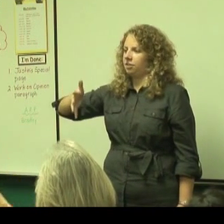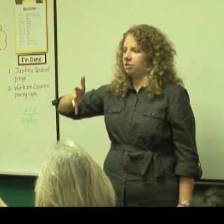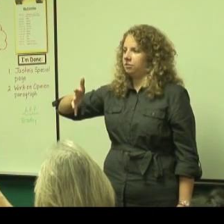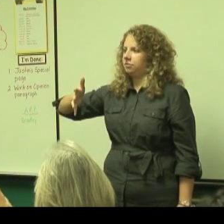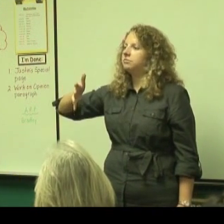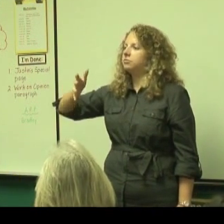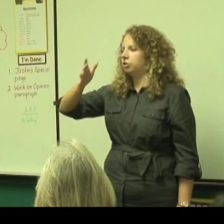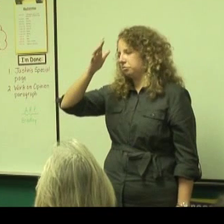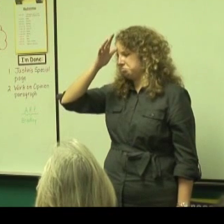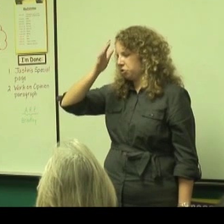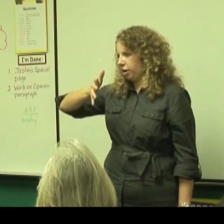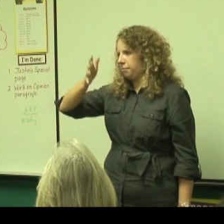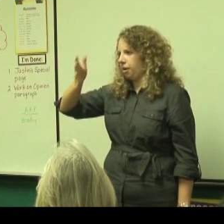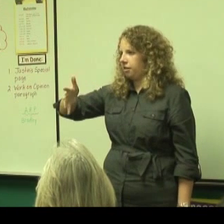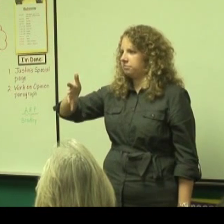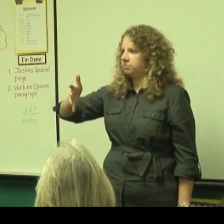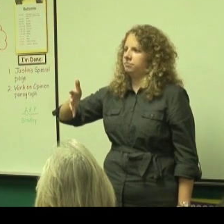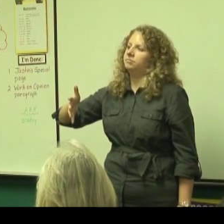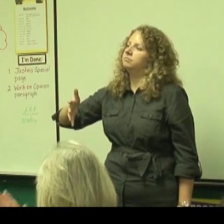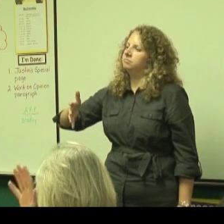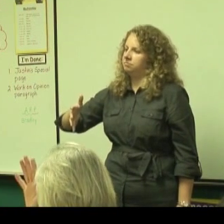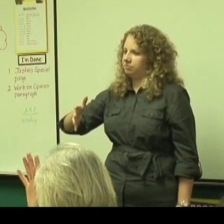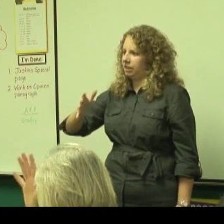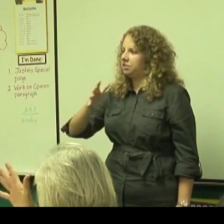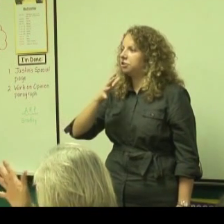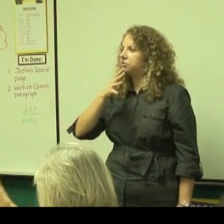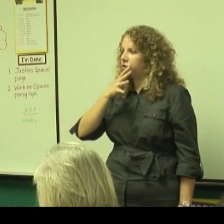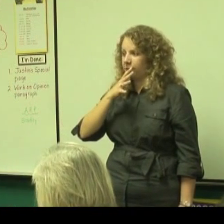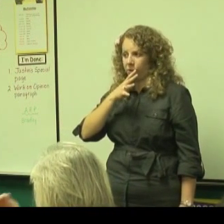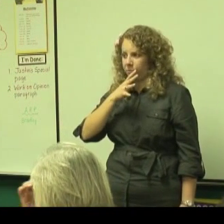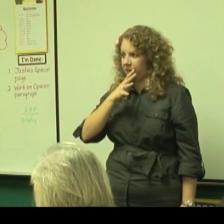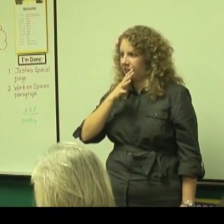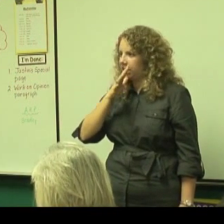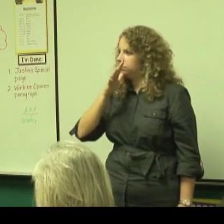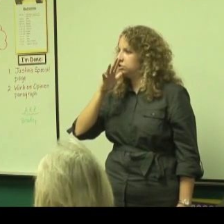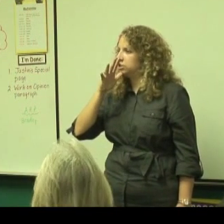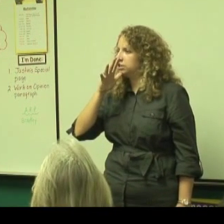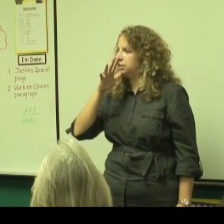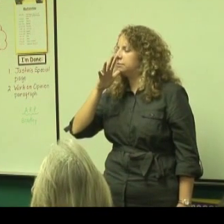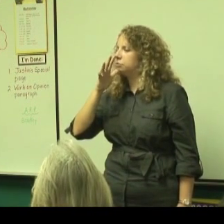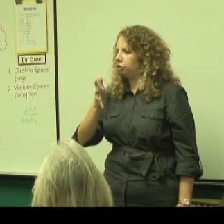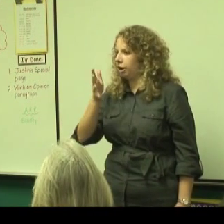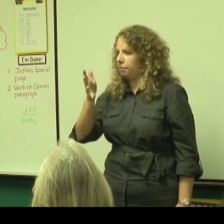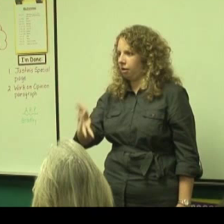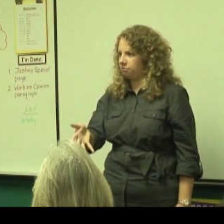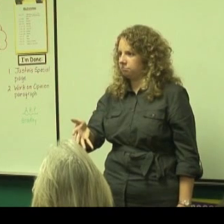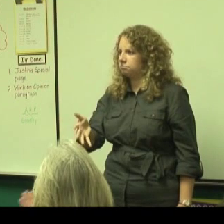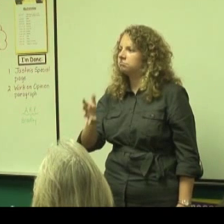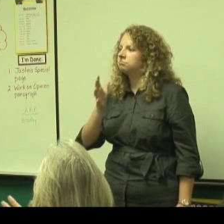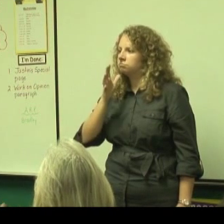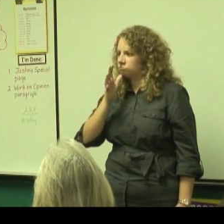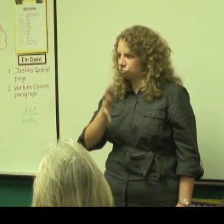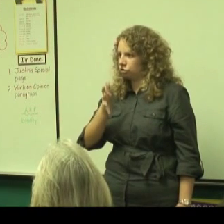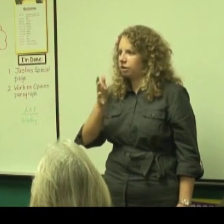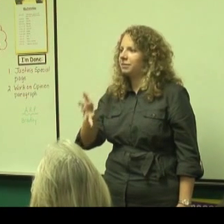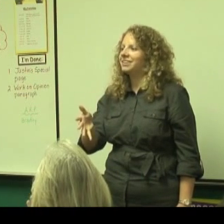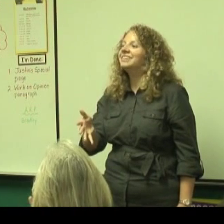grandfather or grandpa. And then grandma would be here, just the same, grandma. So I guess that's.